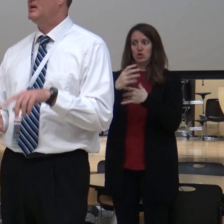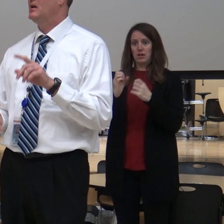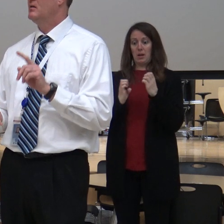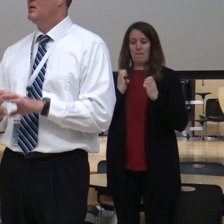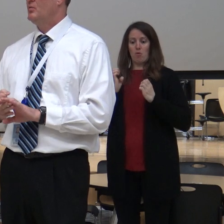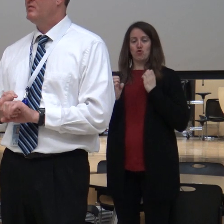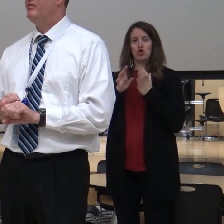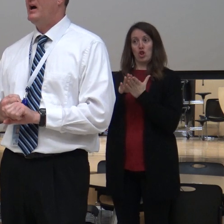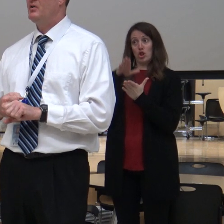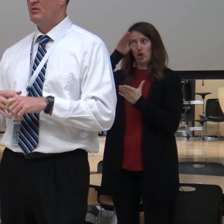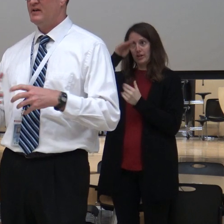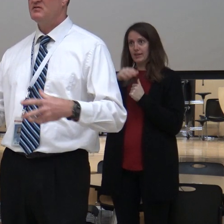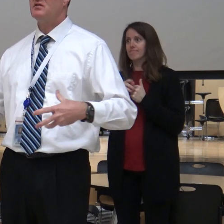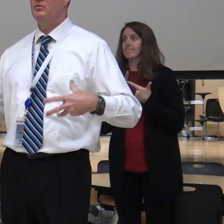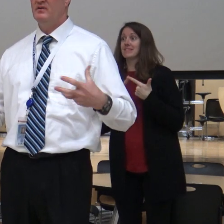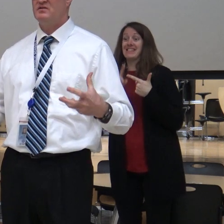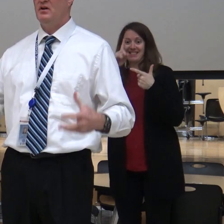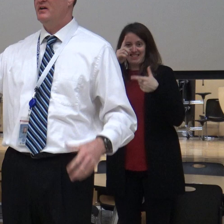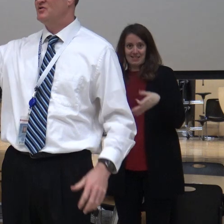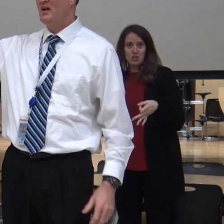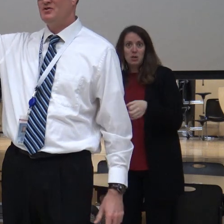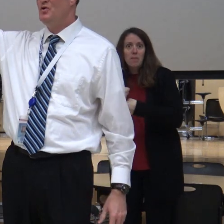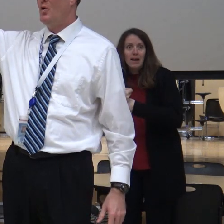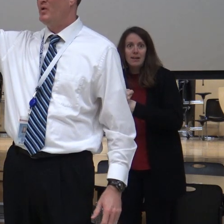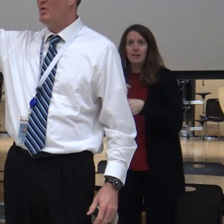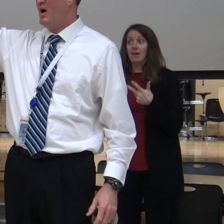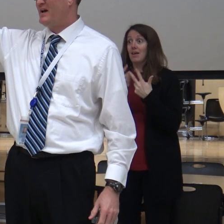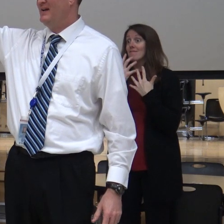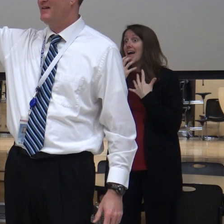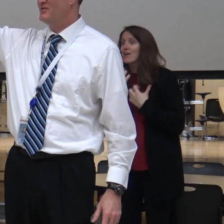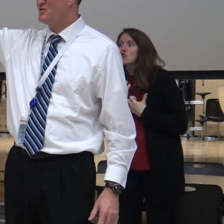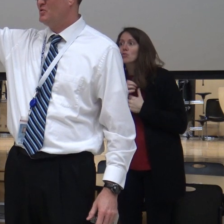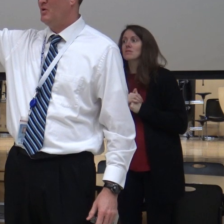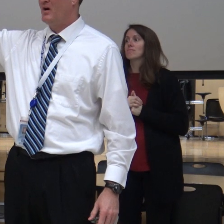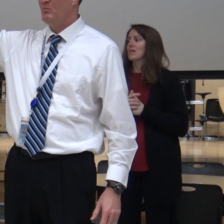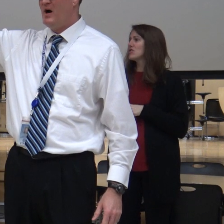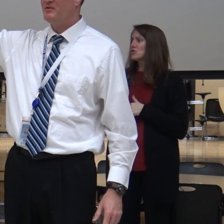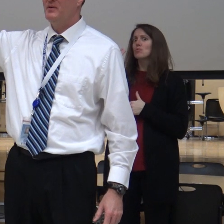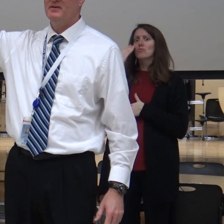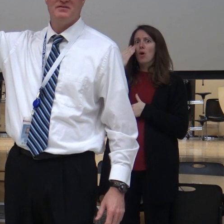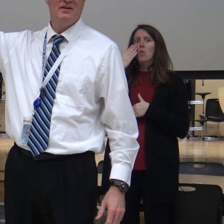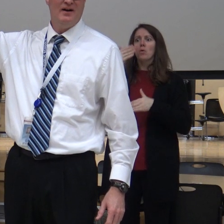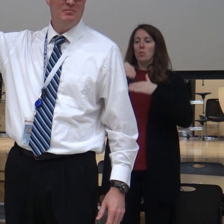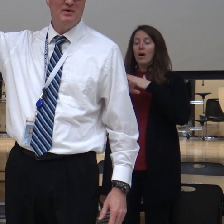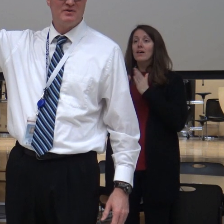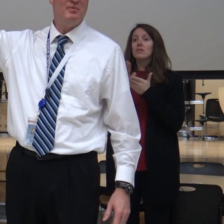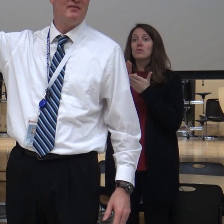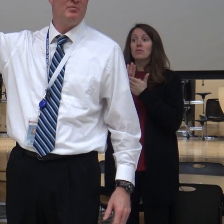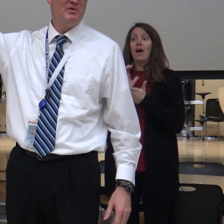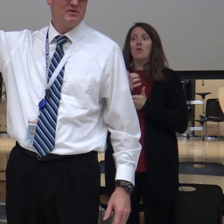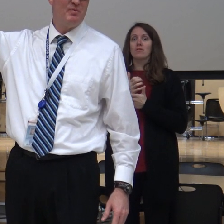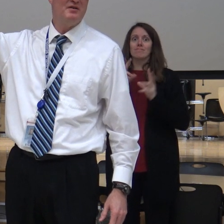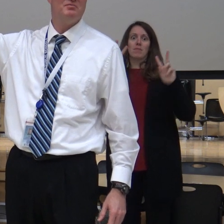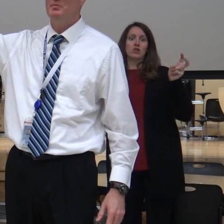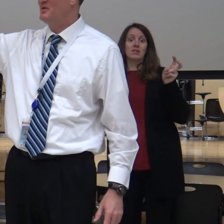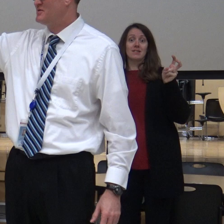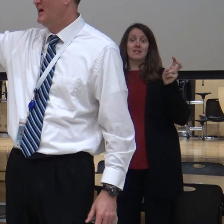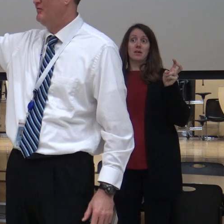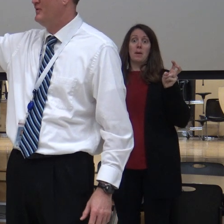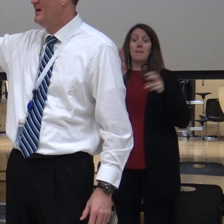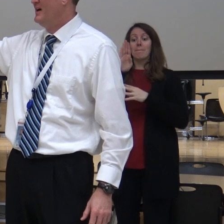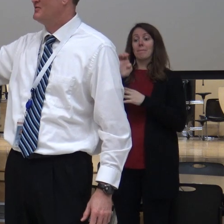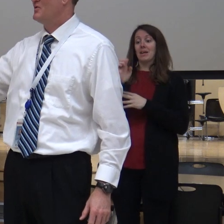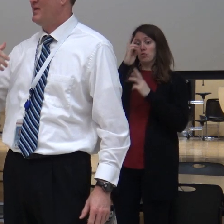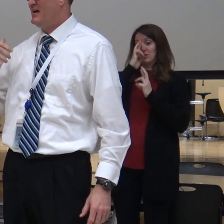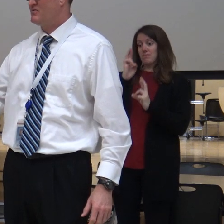decision making, what value lessons can we instill. As you know, when we walk into the school, our mantra is be respectful, be responsible to